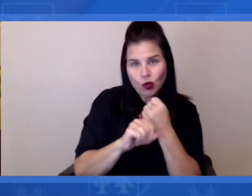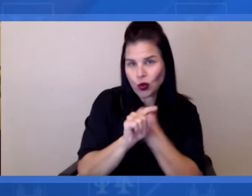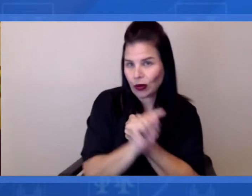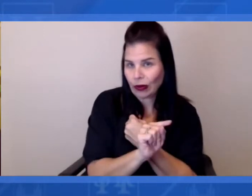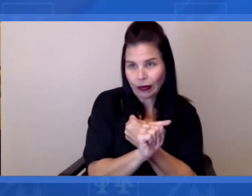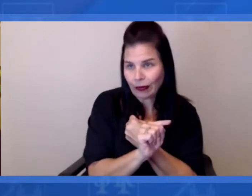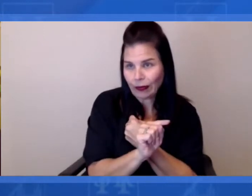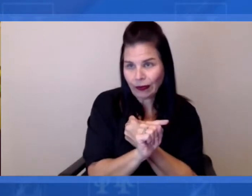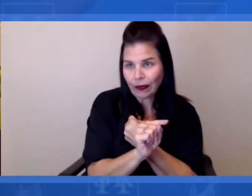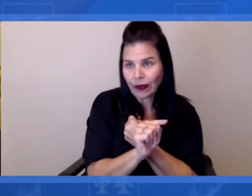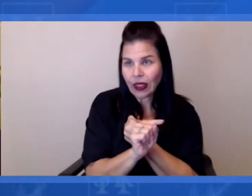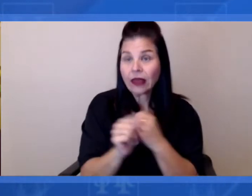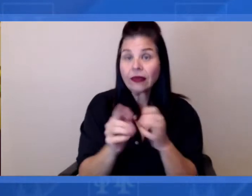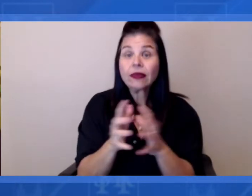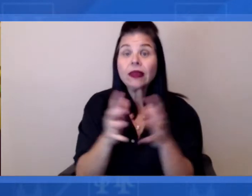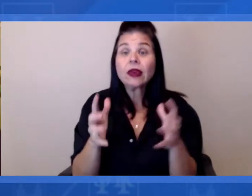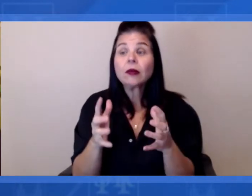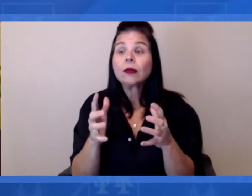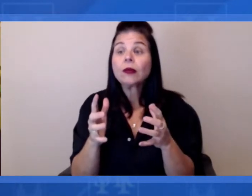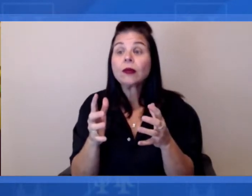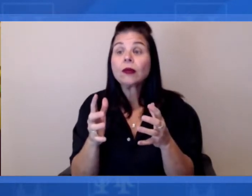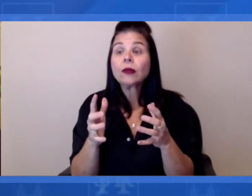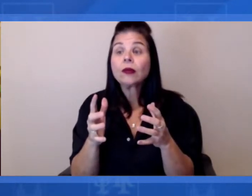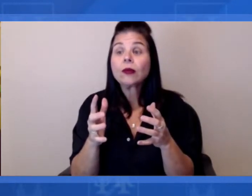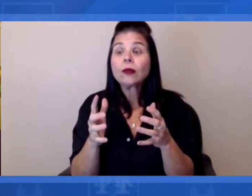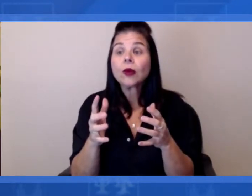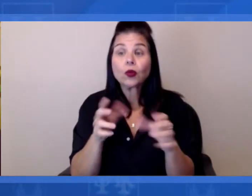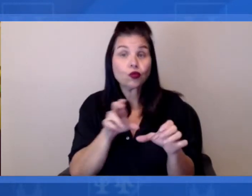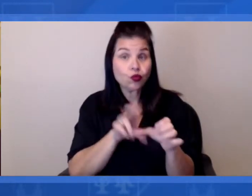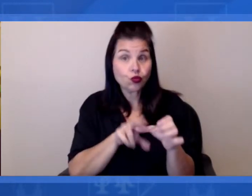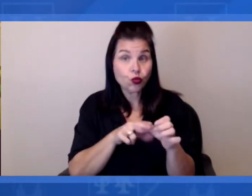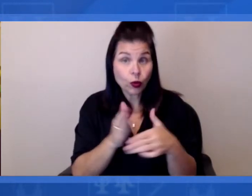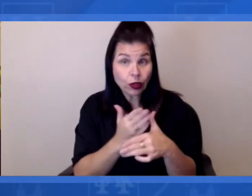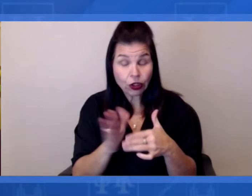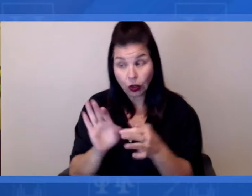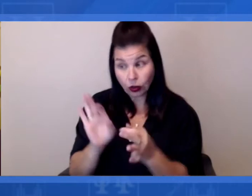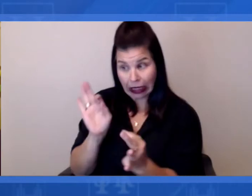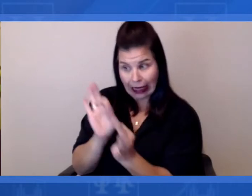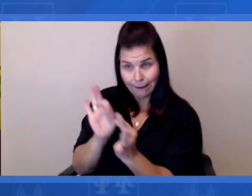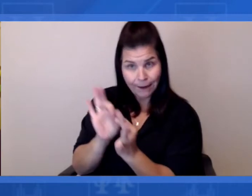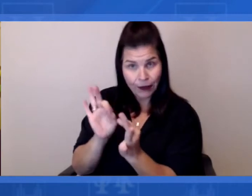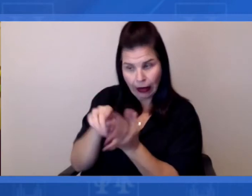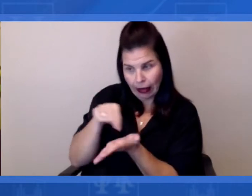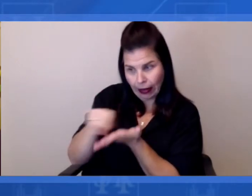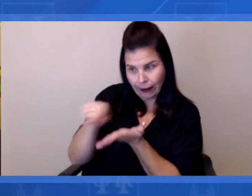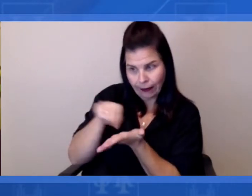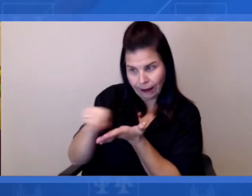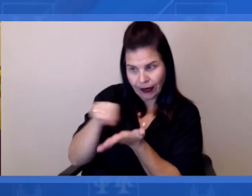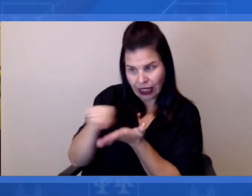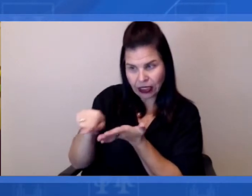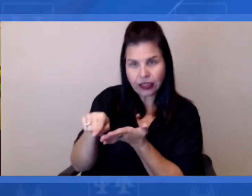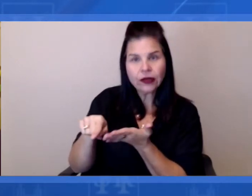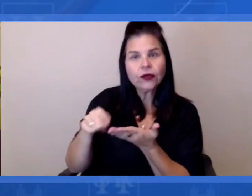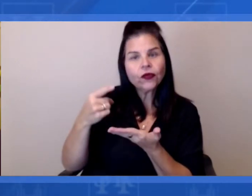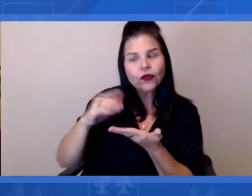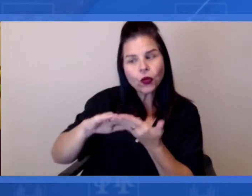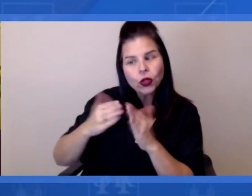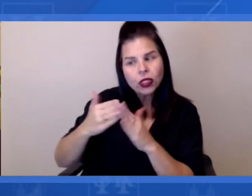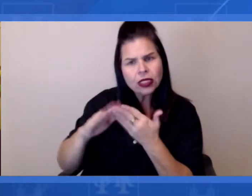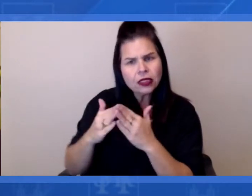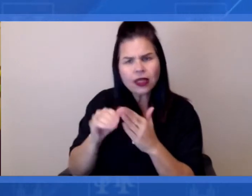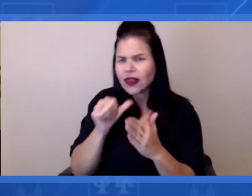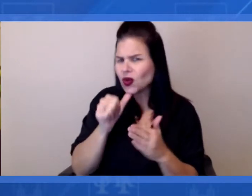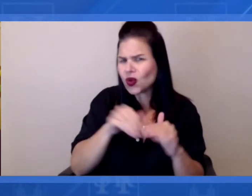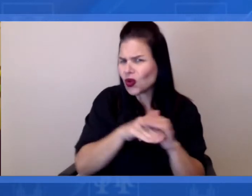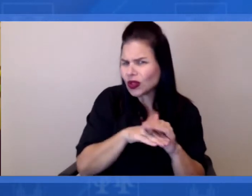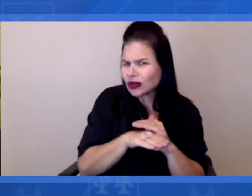The amount the rideshare companies pay to the city to not be accessible service,